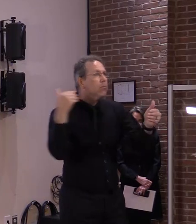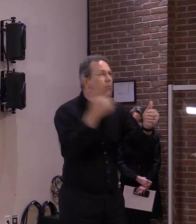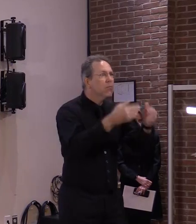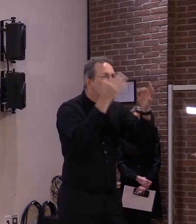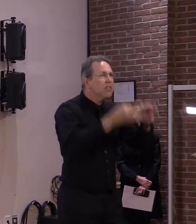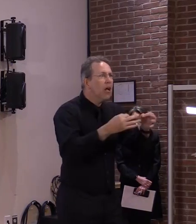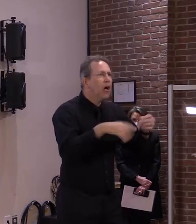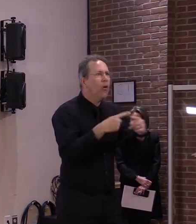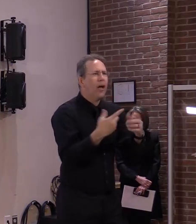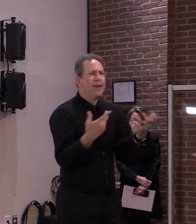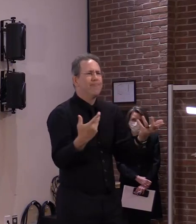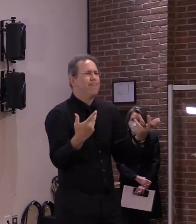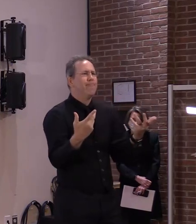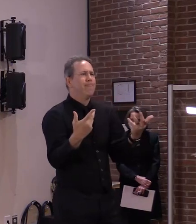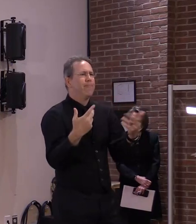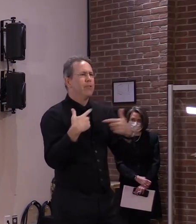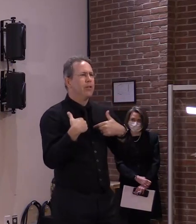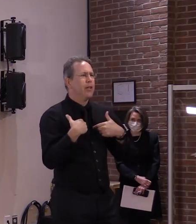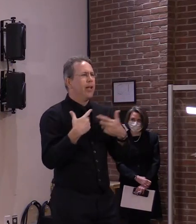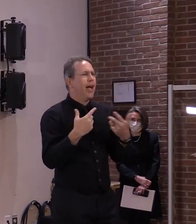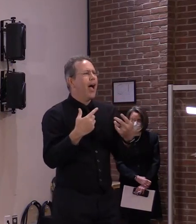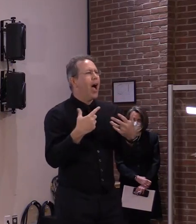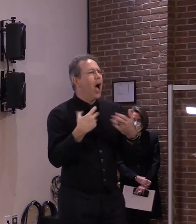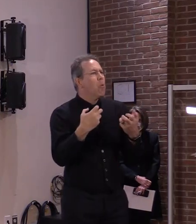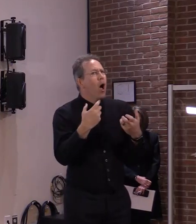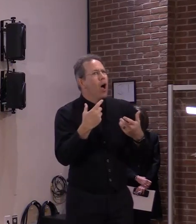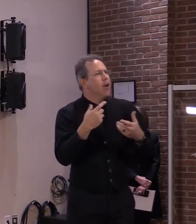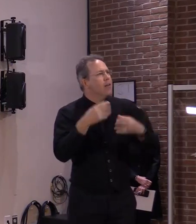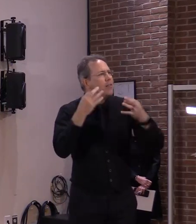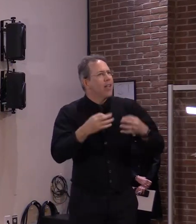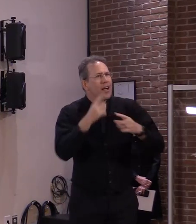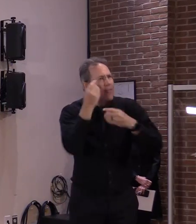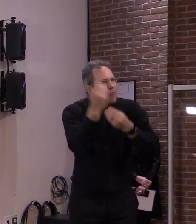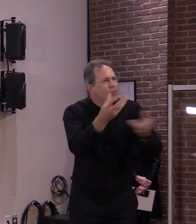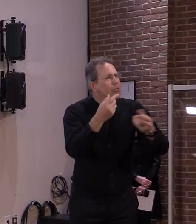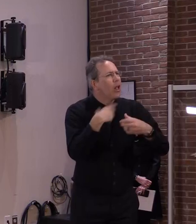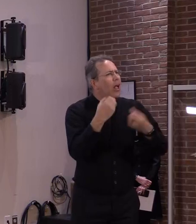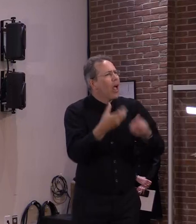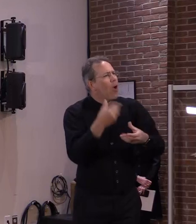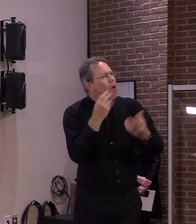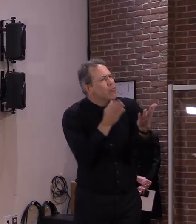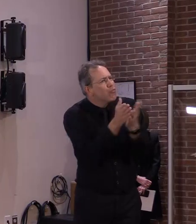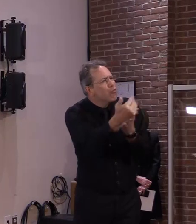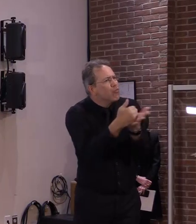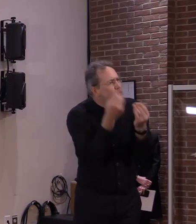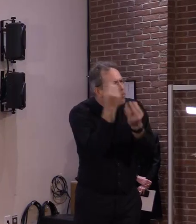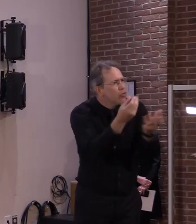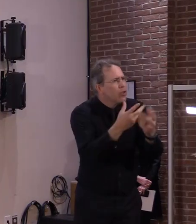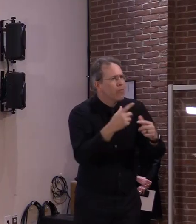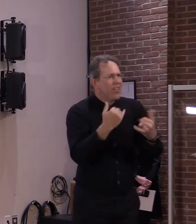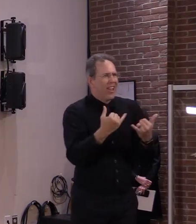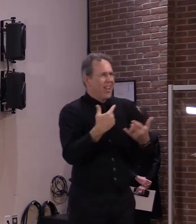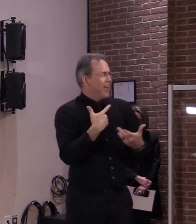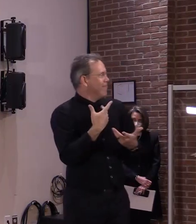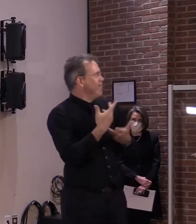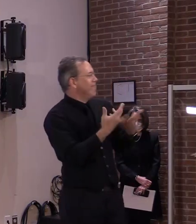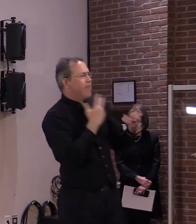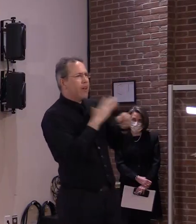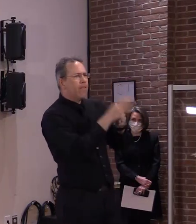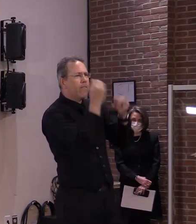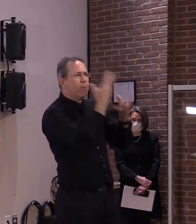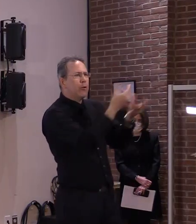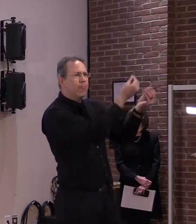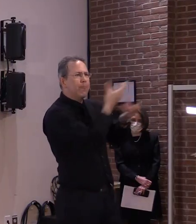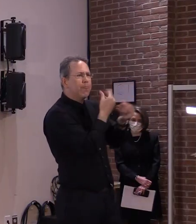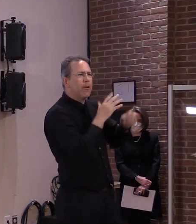you want to try to help them as much as possible, but I don't think we can go out on a limb on this one. And even members of the ACIP,